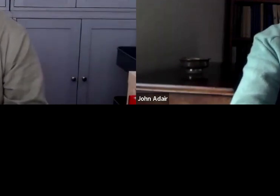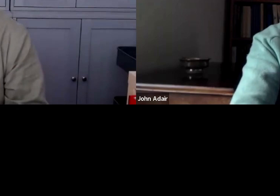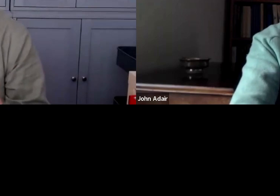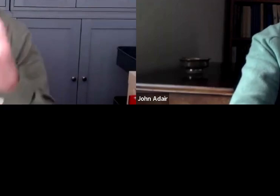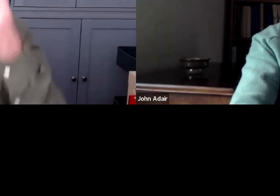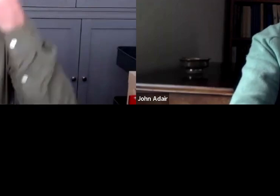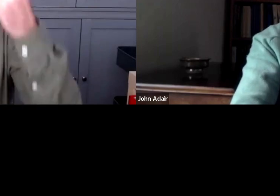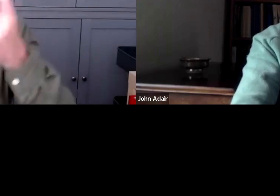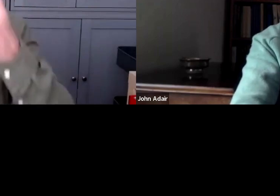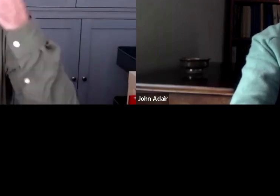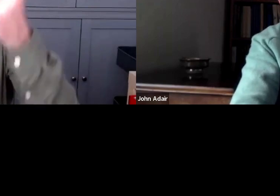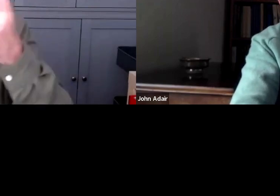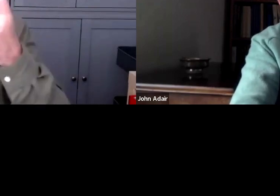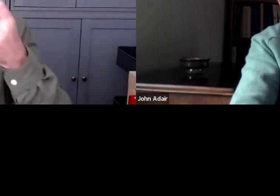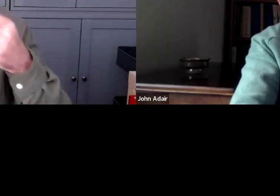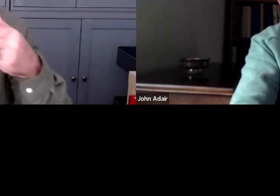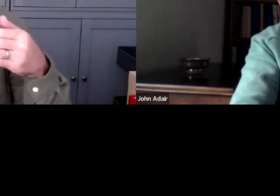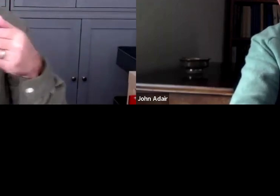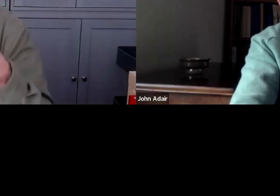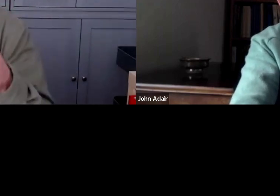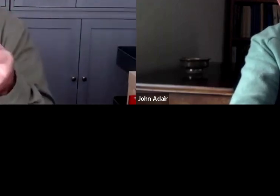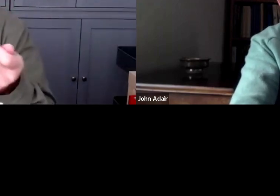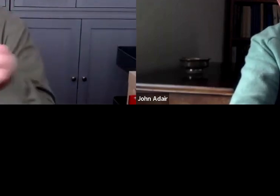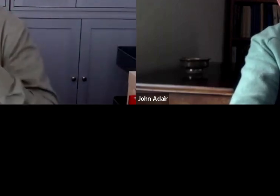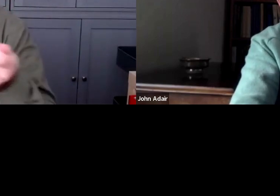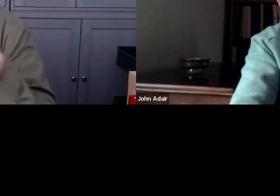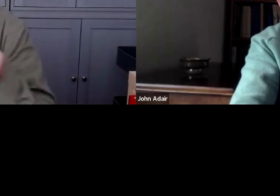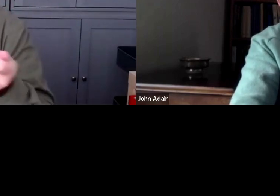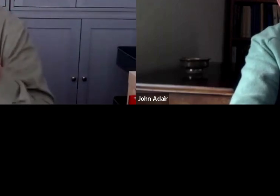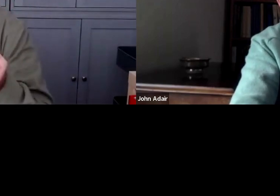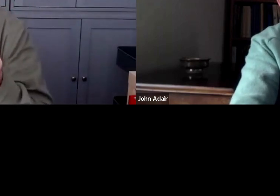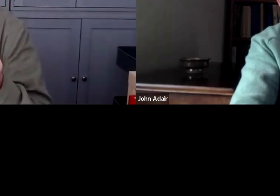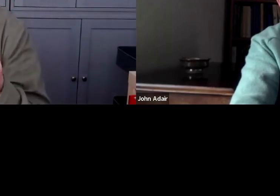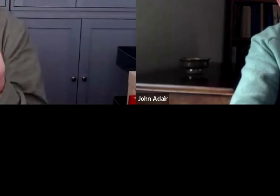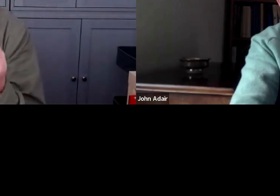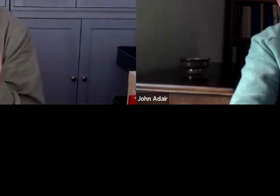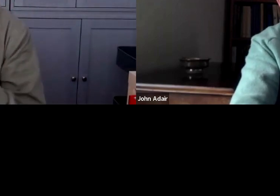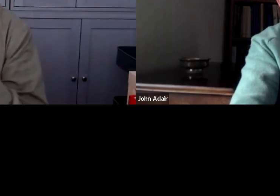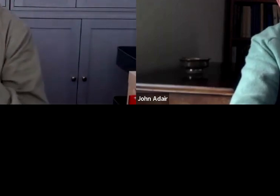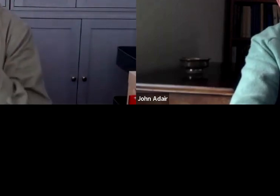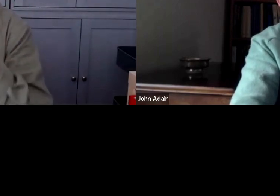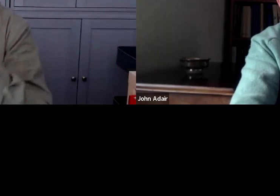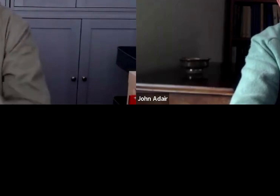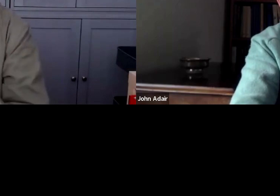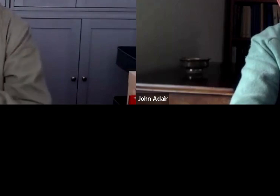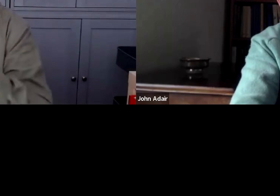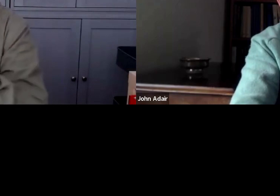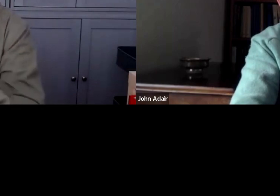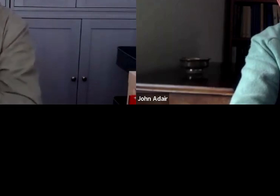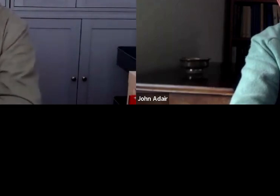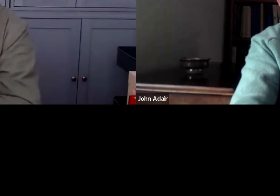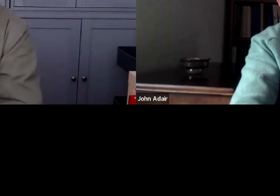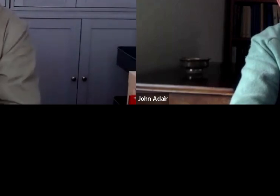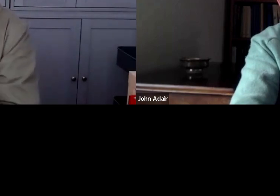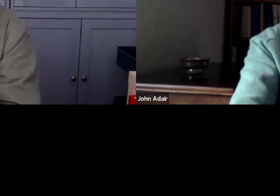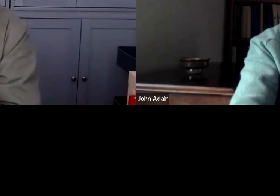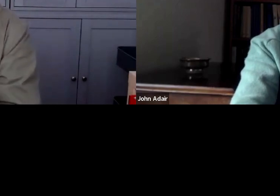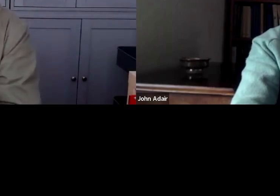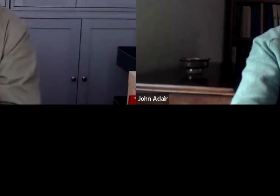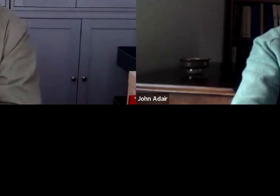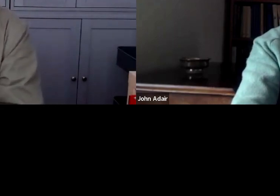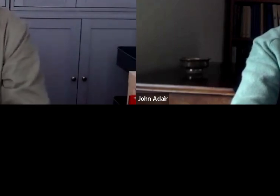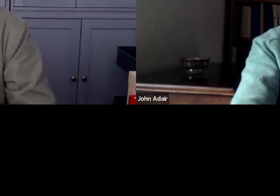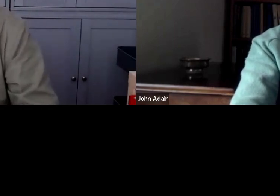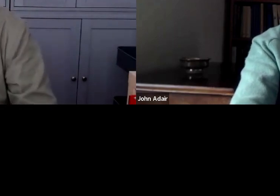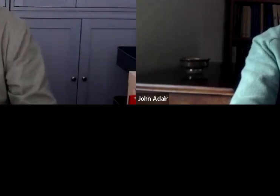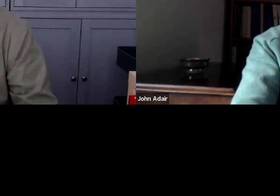So the first question is, people often think of leadership and